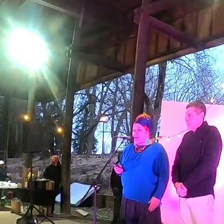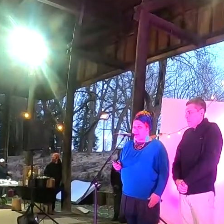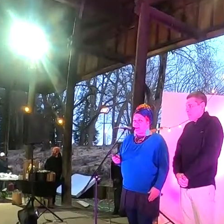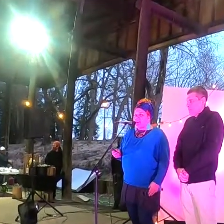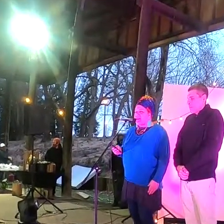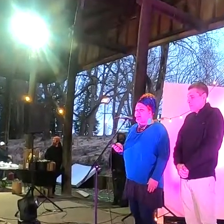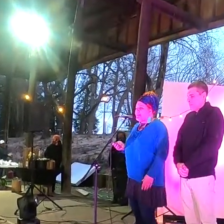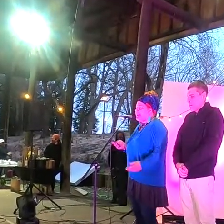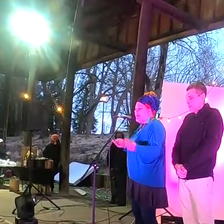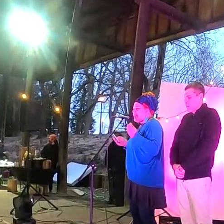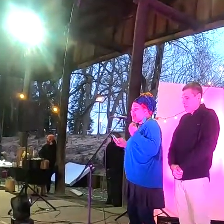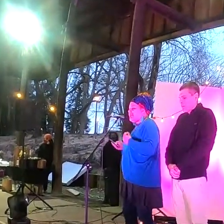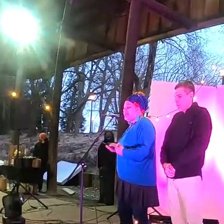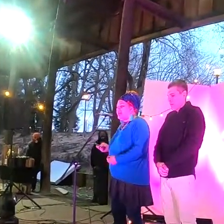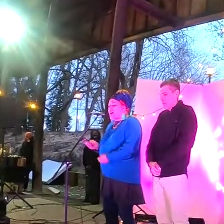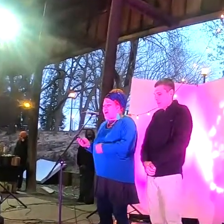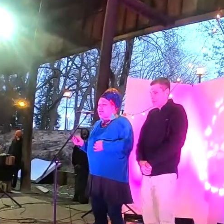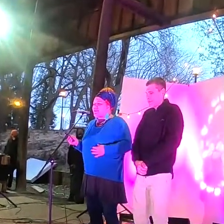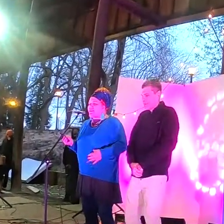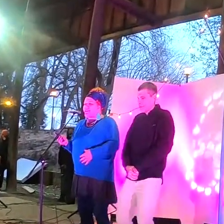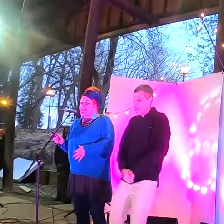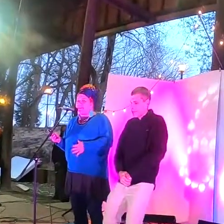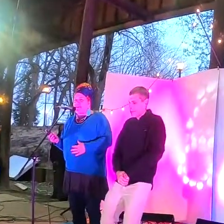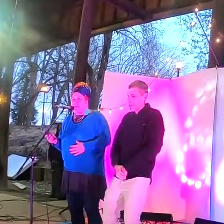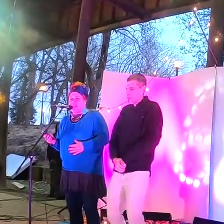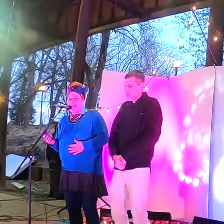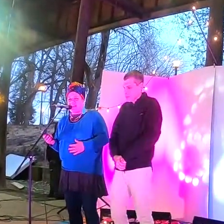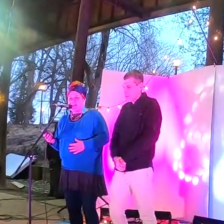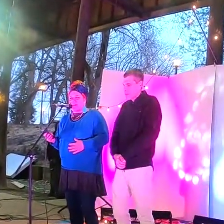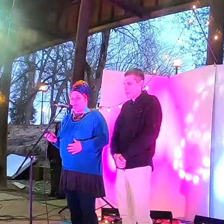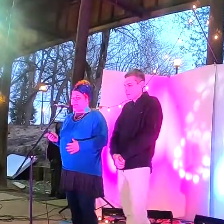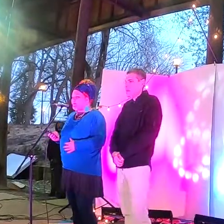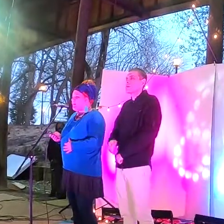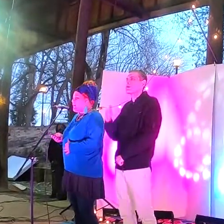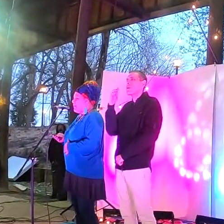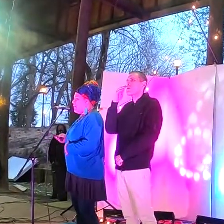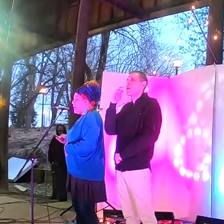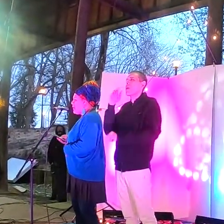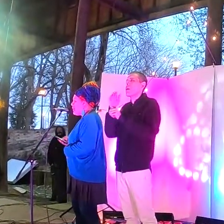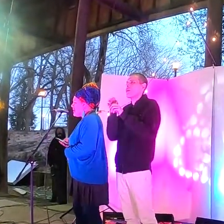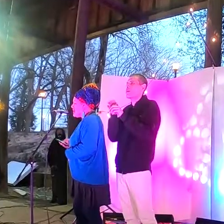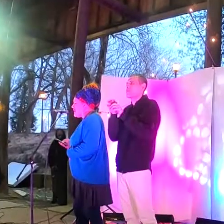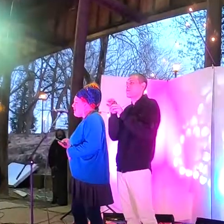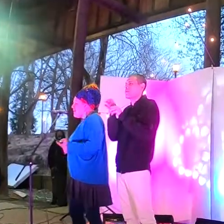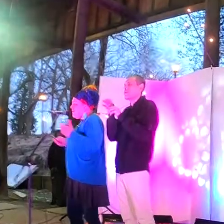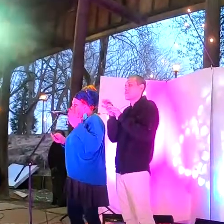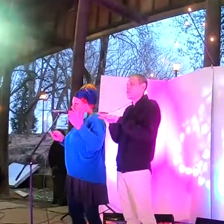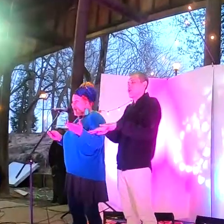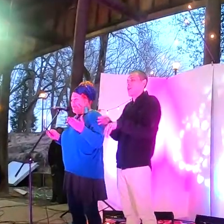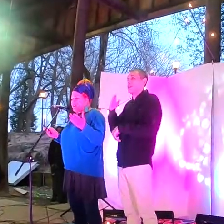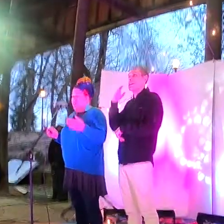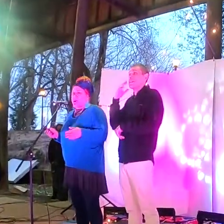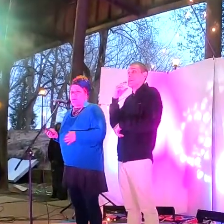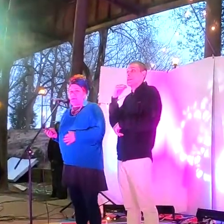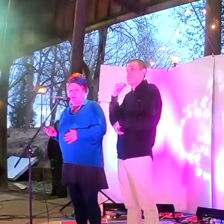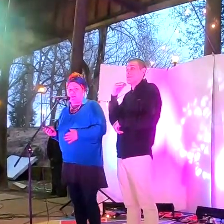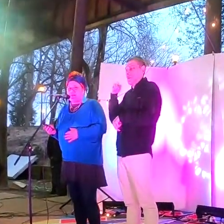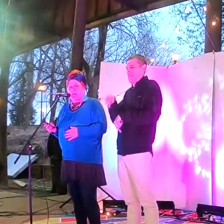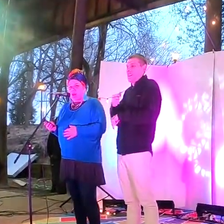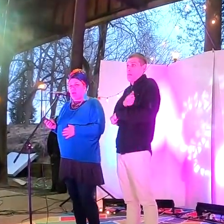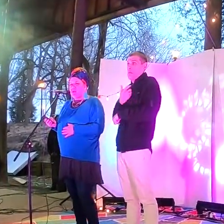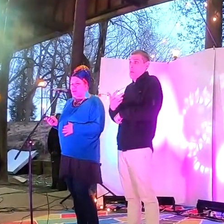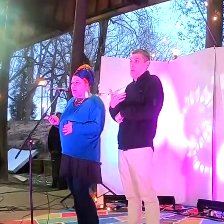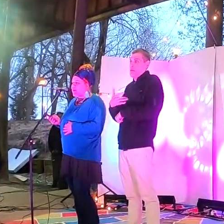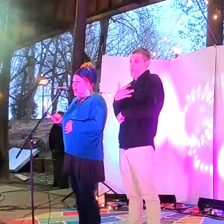And this one is based in childhood feelings. When I describe myself